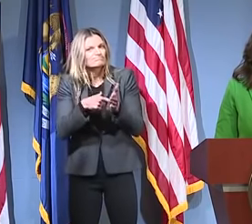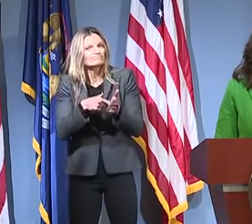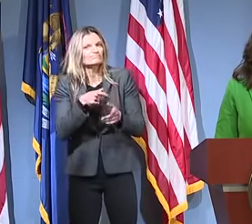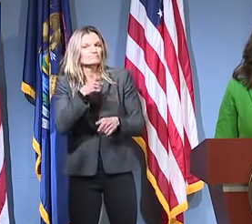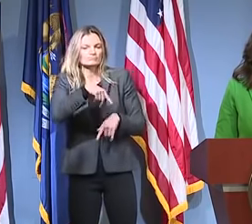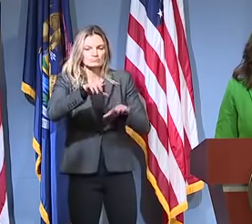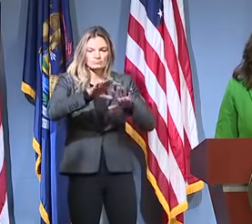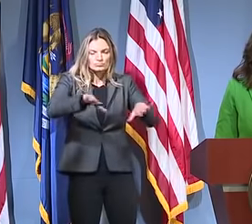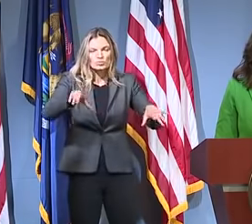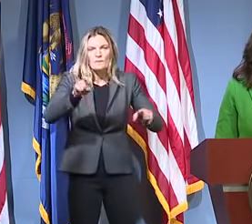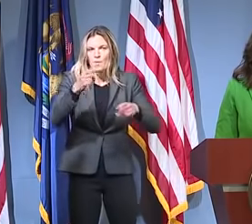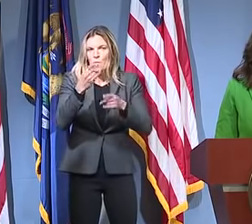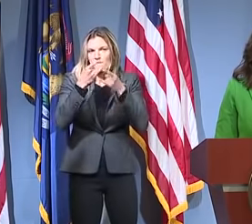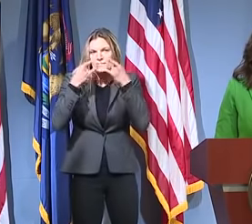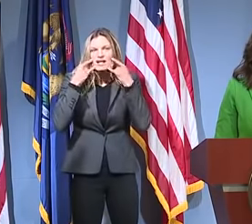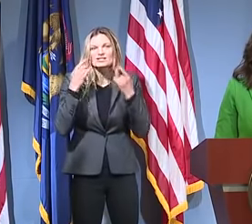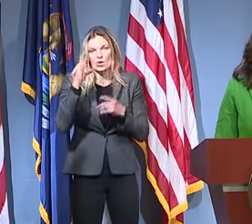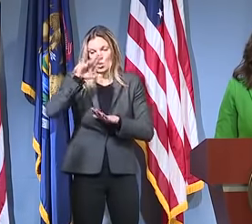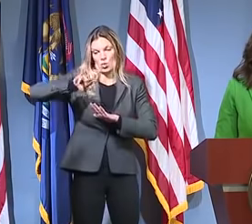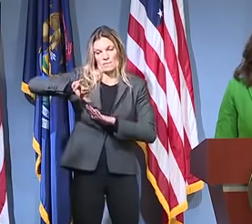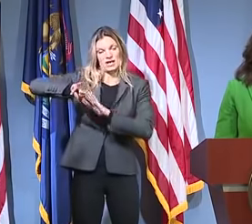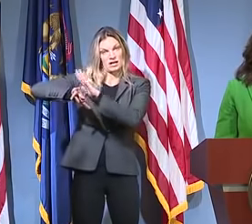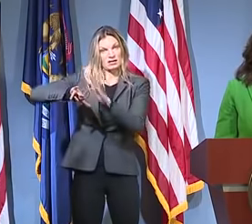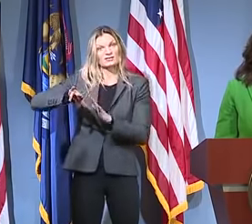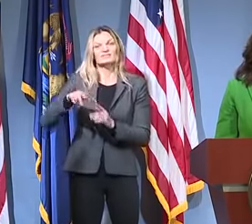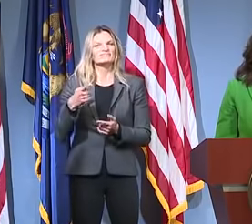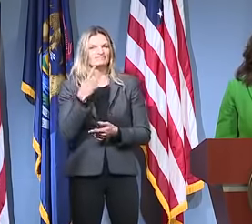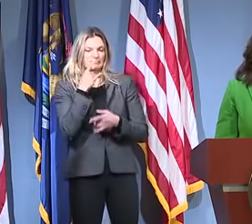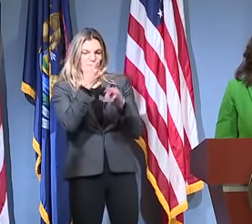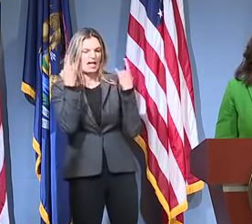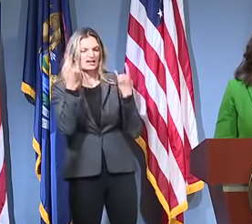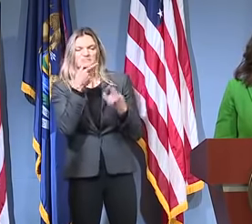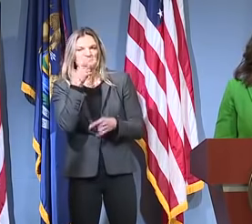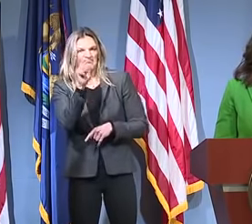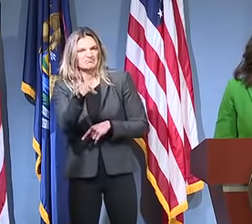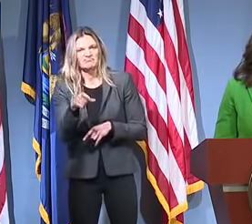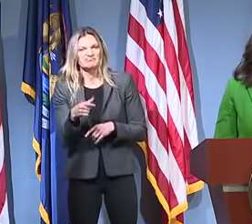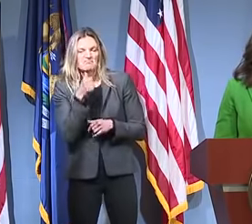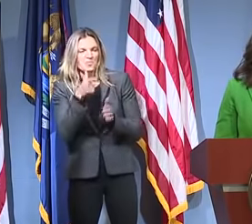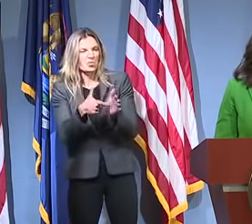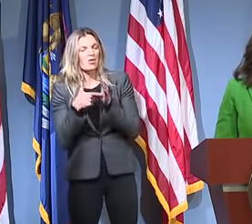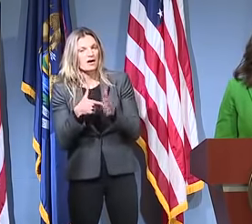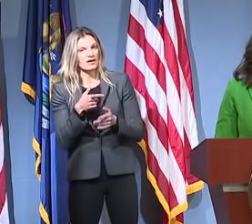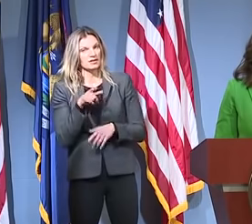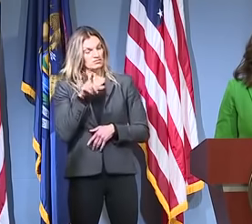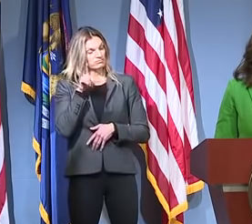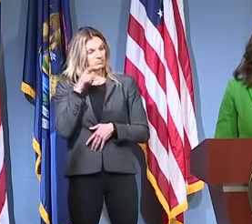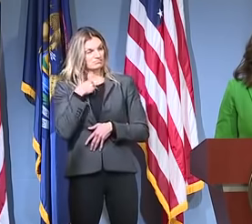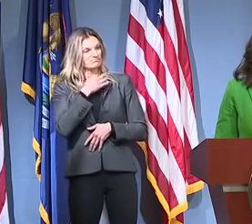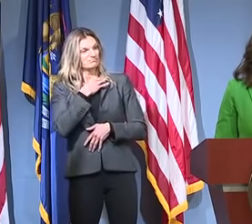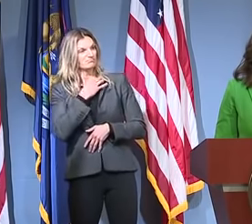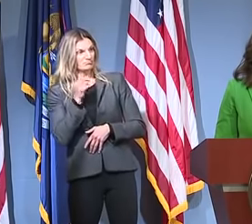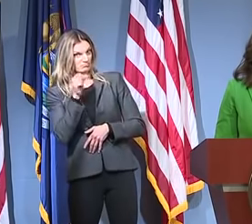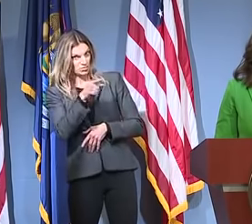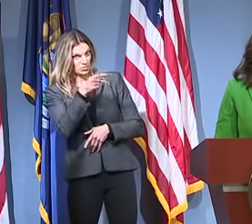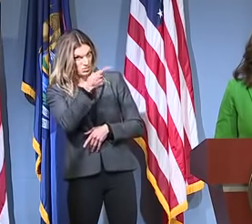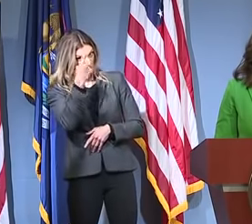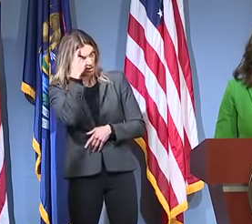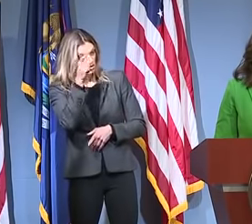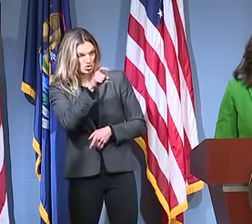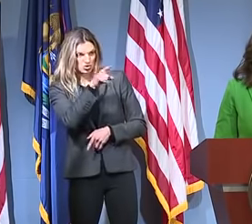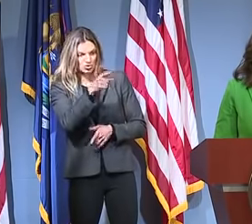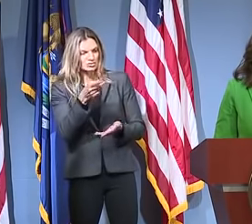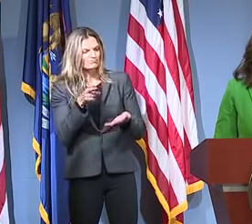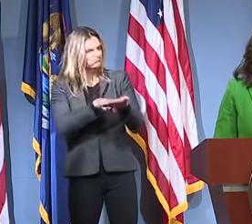but we know of at least one district in the UP that is not requiring it. Do you think you'd consider a change to require districts to